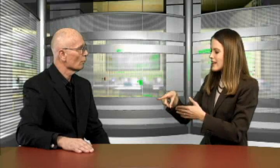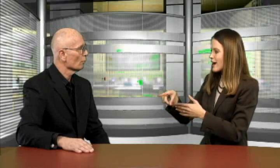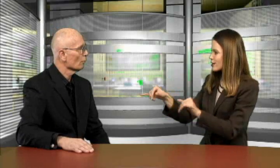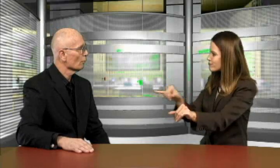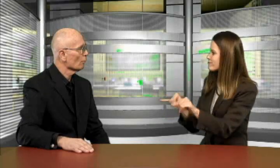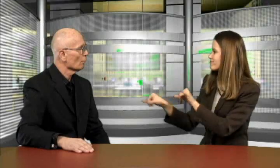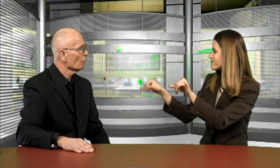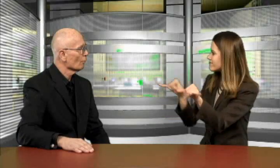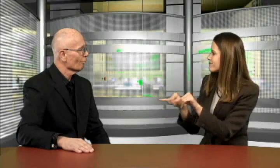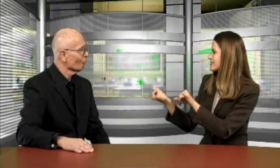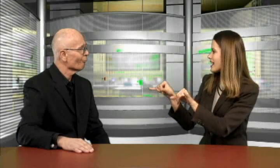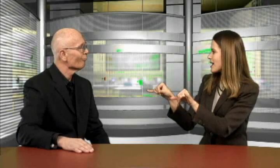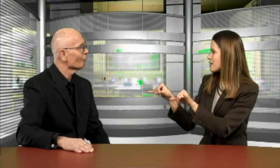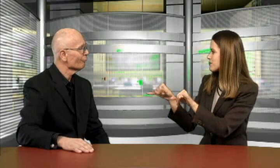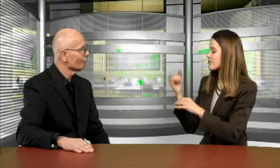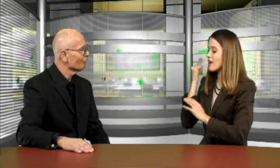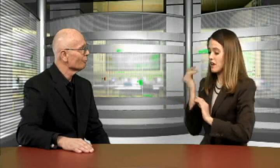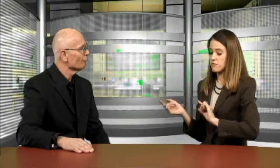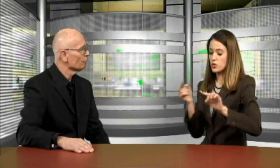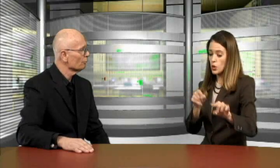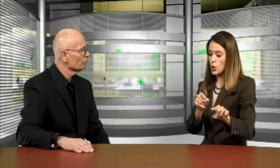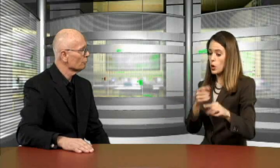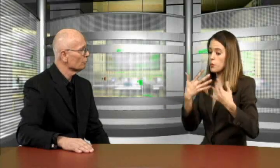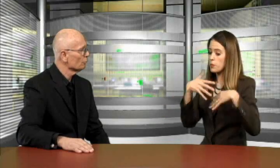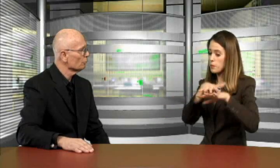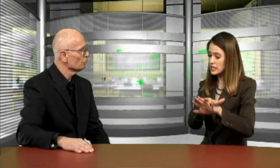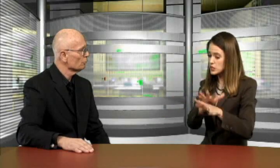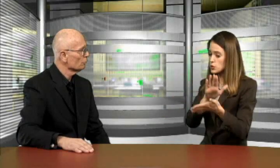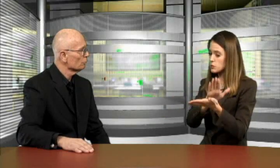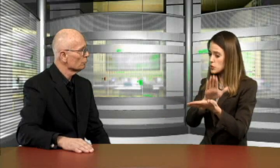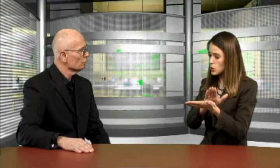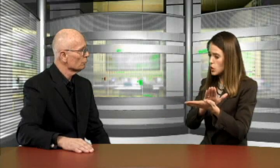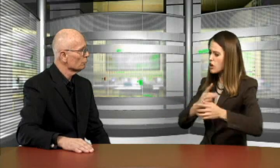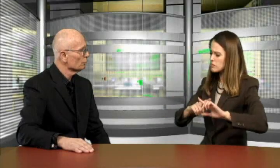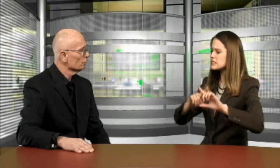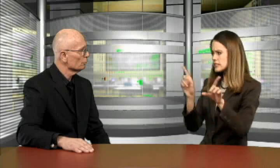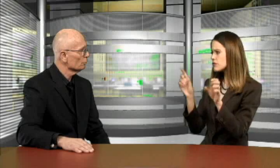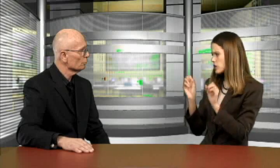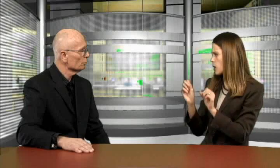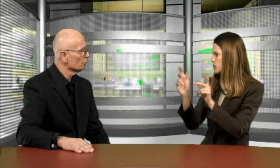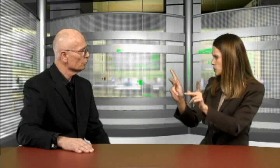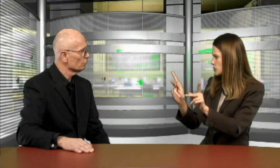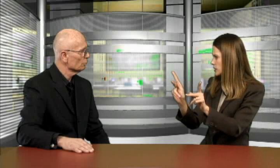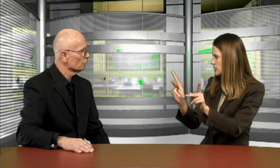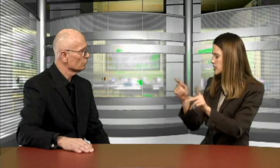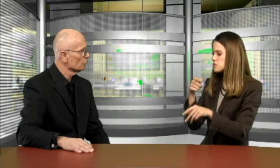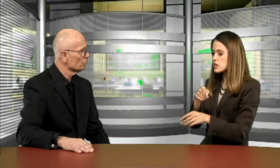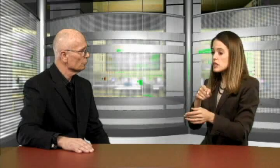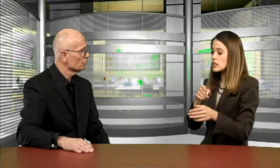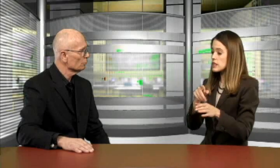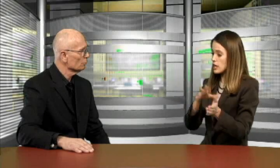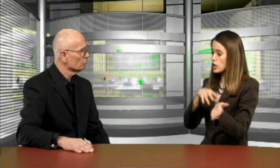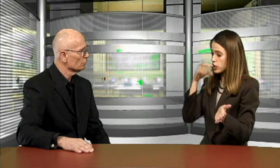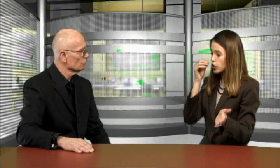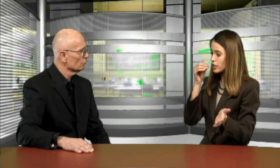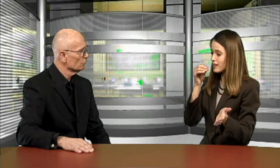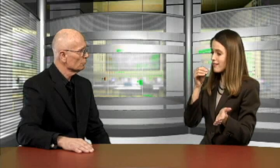language, to interact with people that are very similar. Going to a mainstream school is a